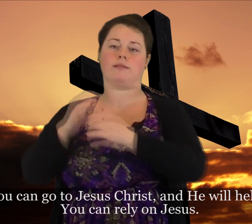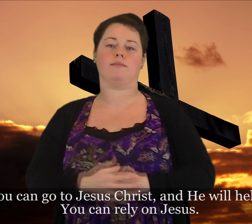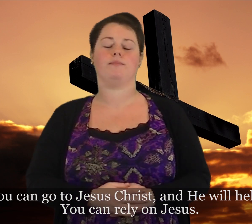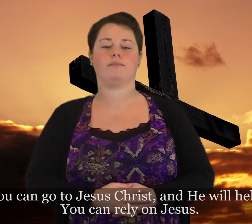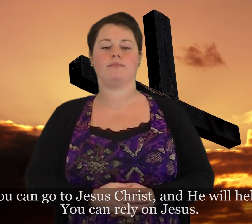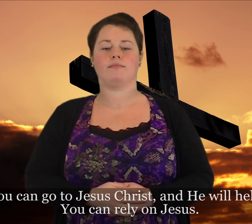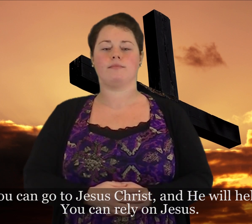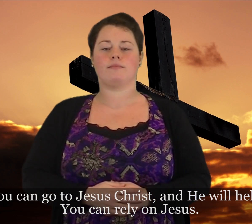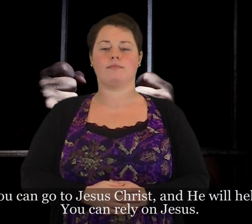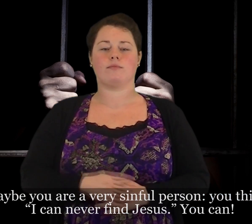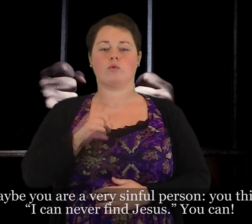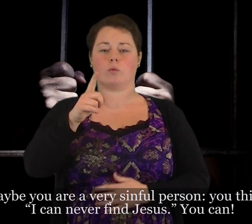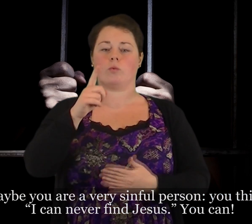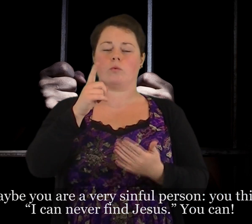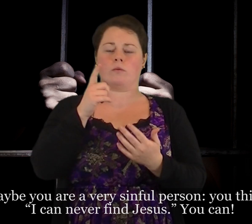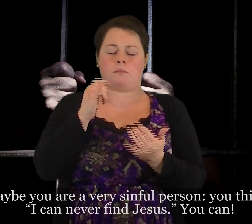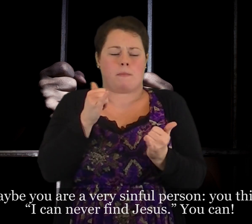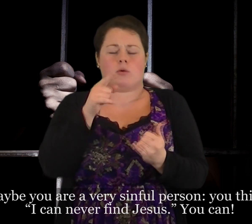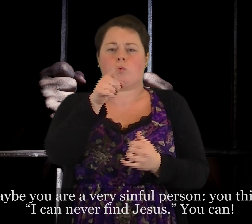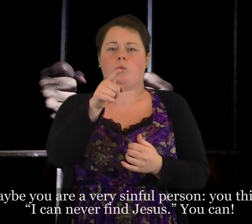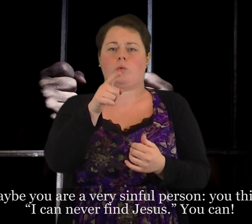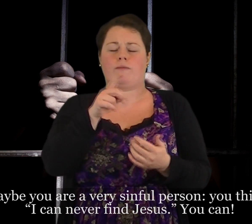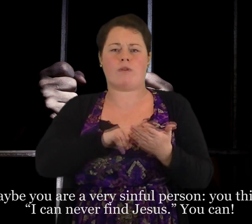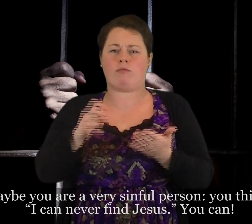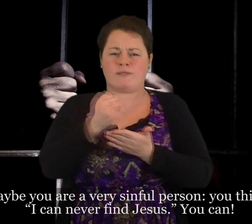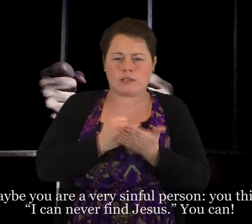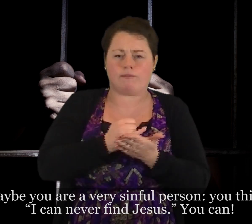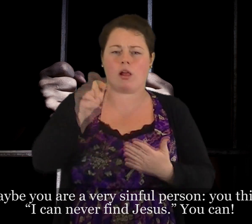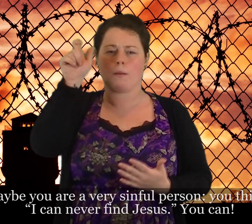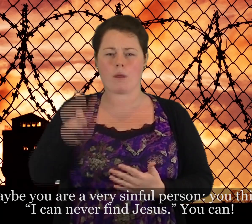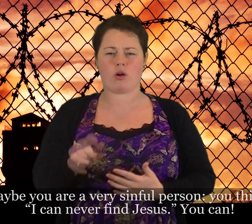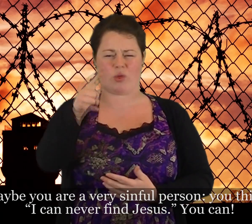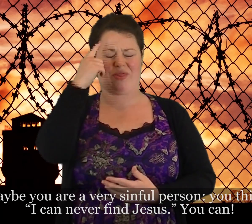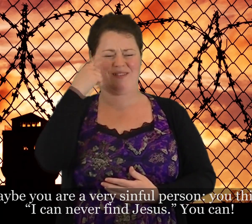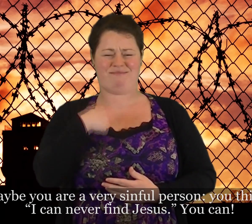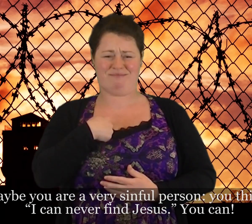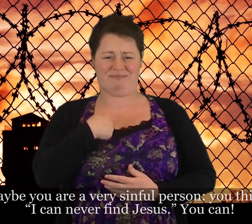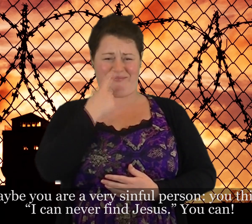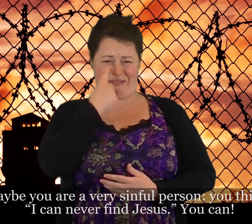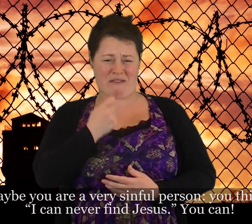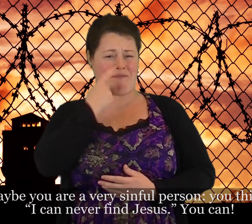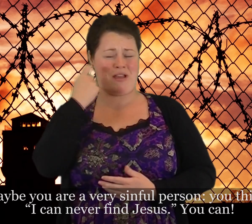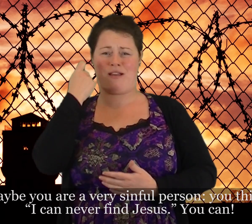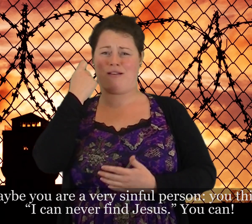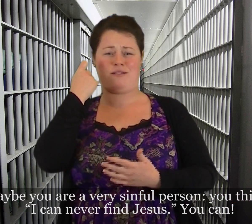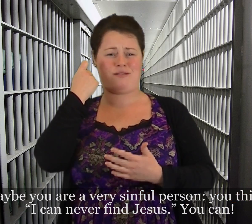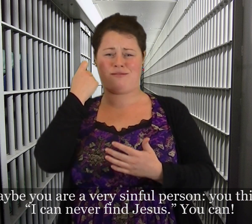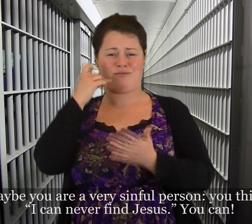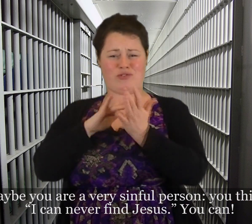him, you may be the most evil man or woman in the world. And people may say, how could such a person ever